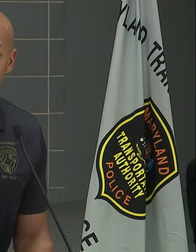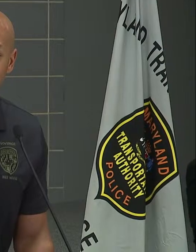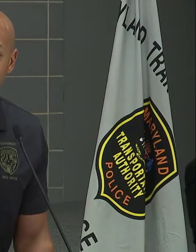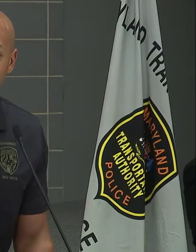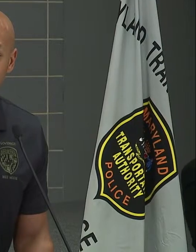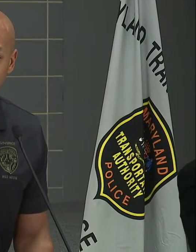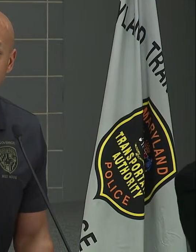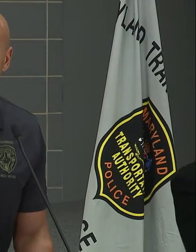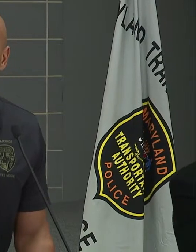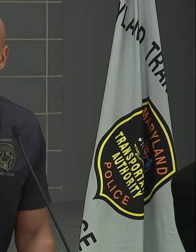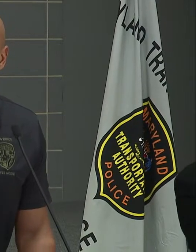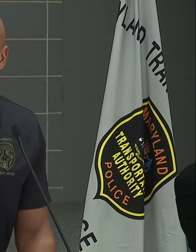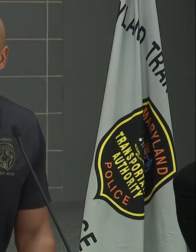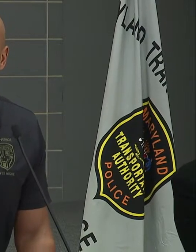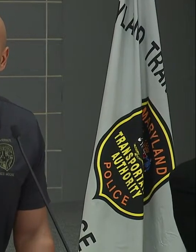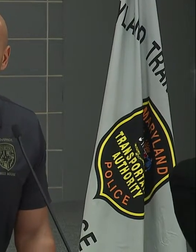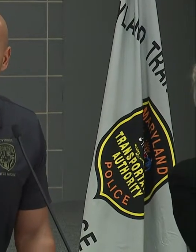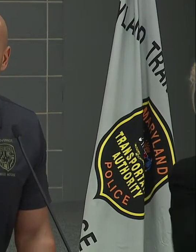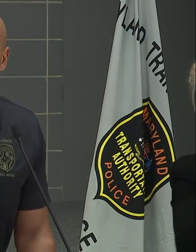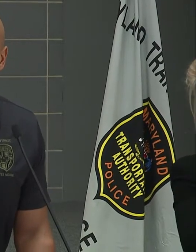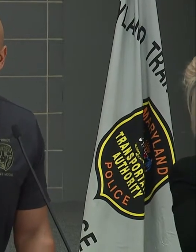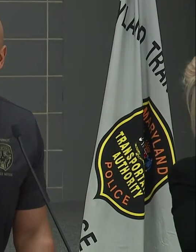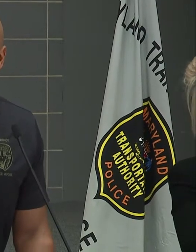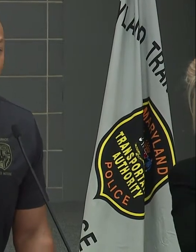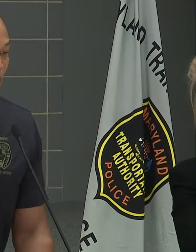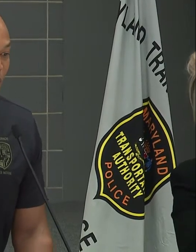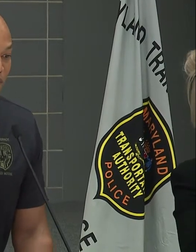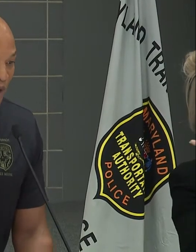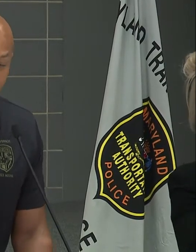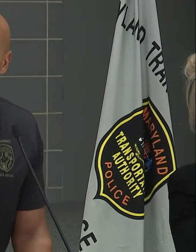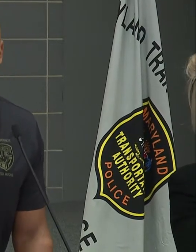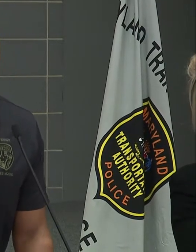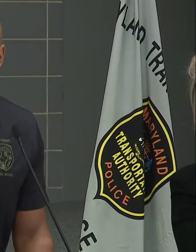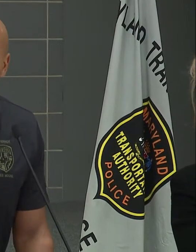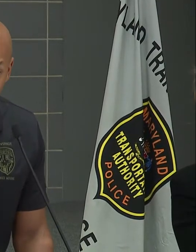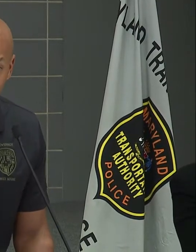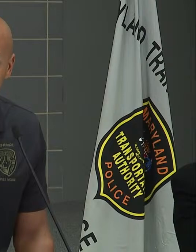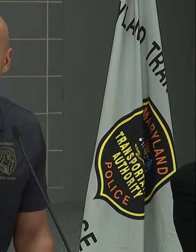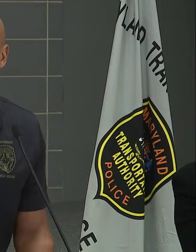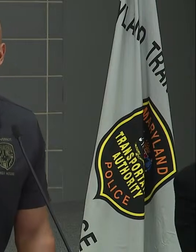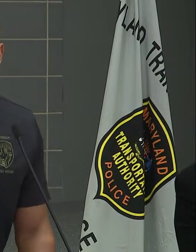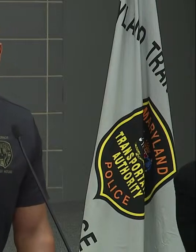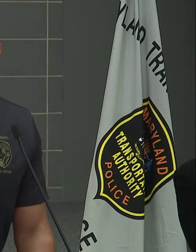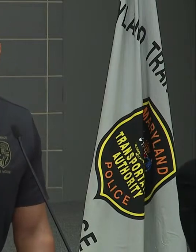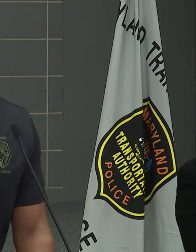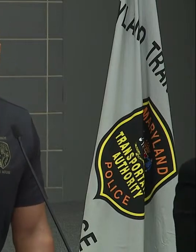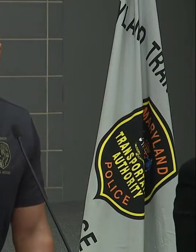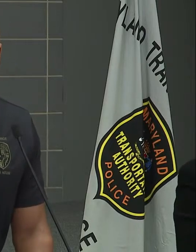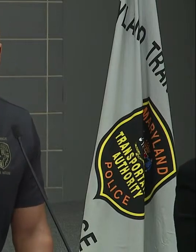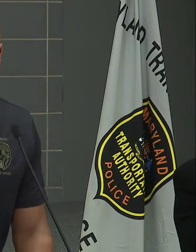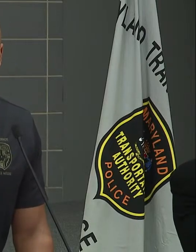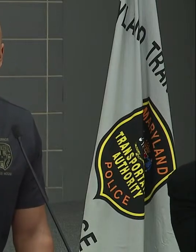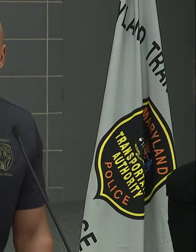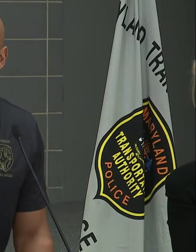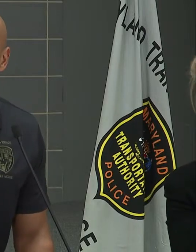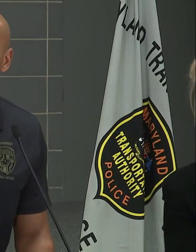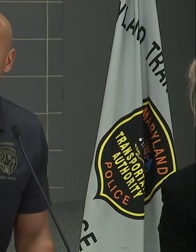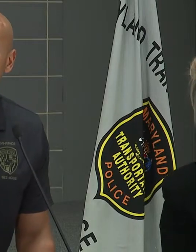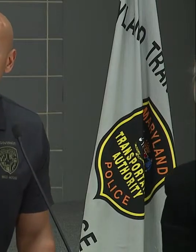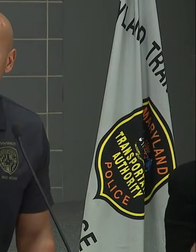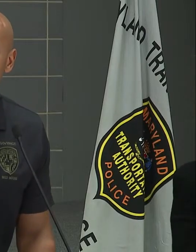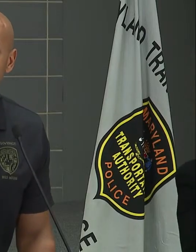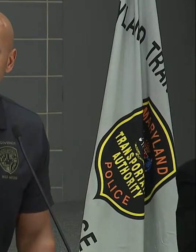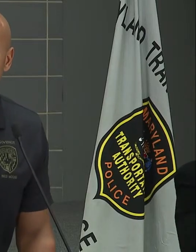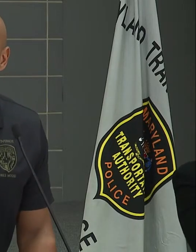supporting those who have been affected by this crisis, and to include family members and port workers, and we've got to get this